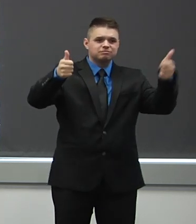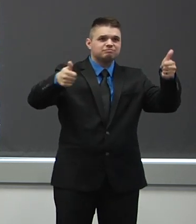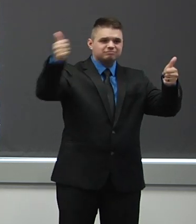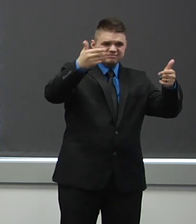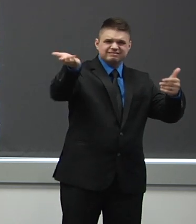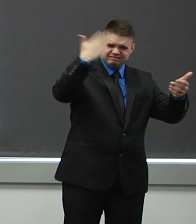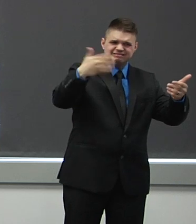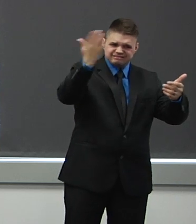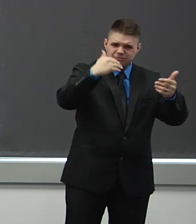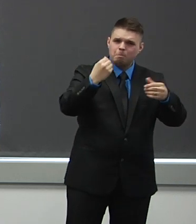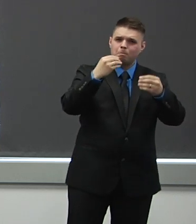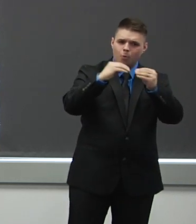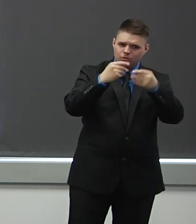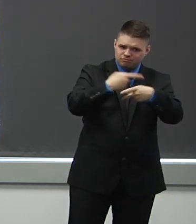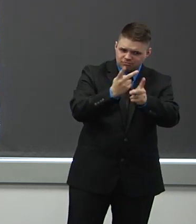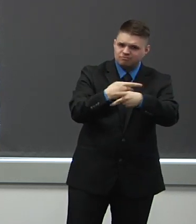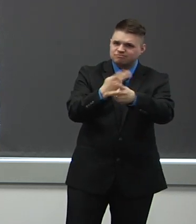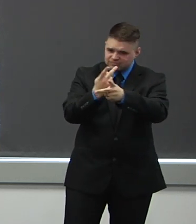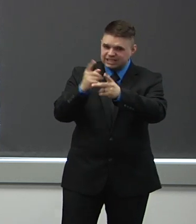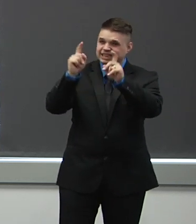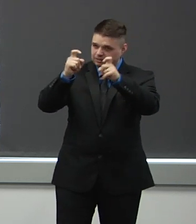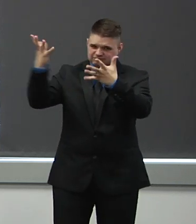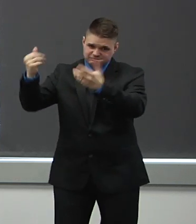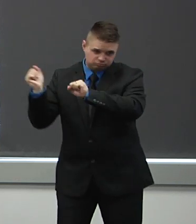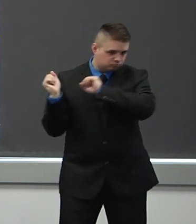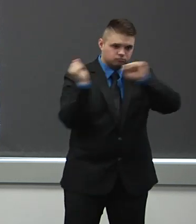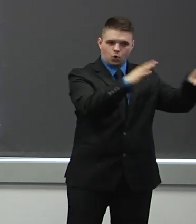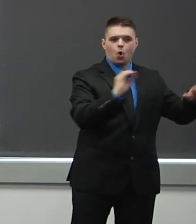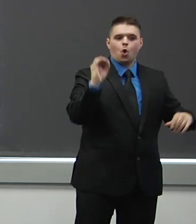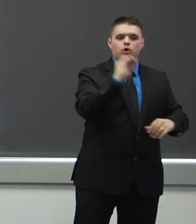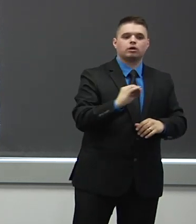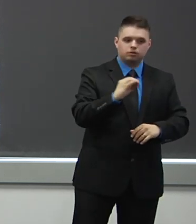share. With that, I'll turn it over to Dr. Harganani.